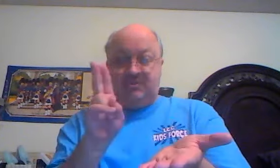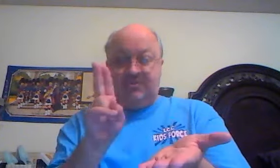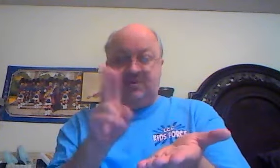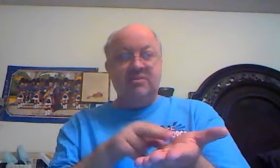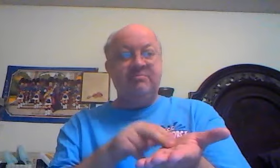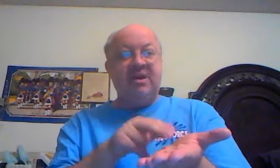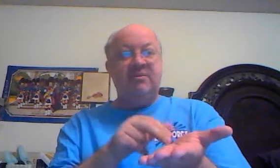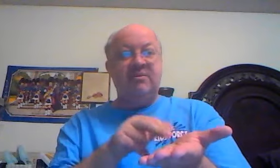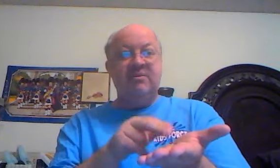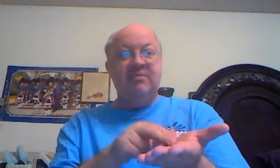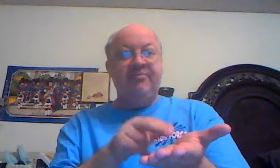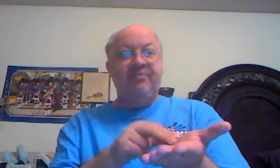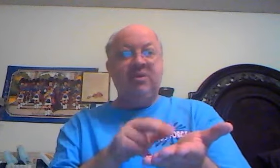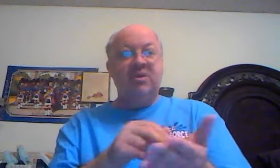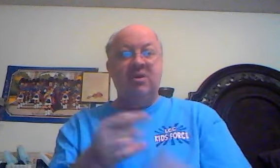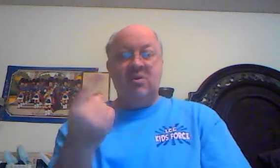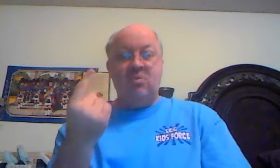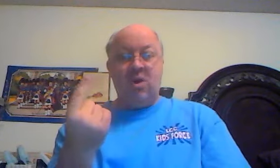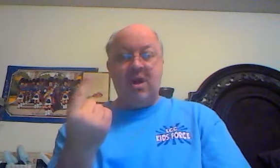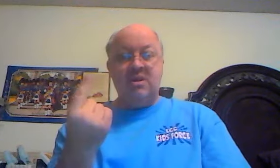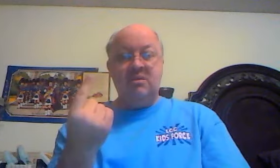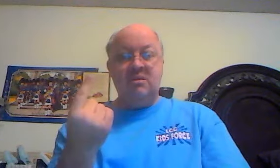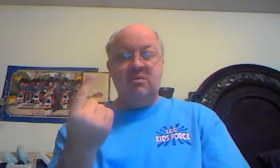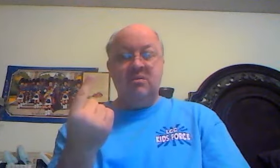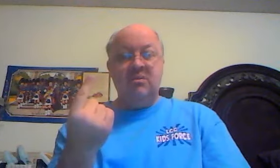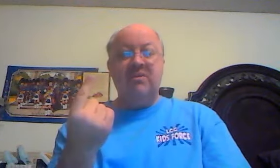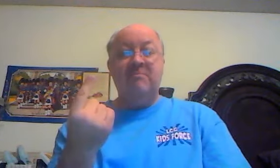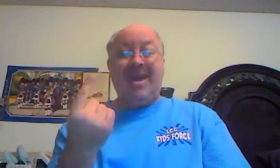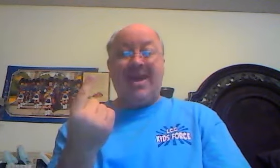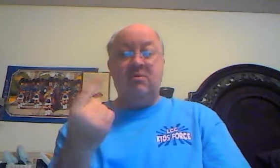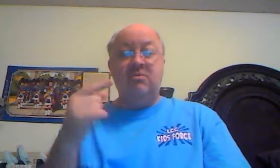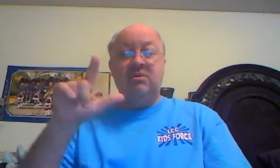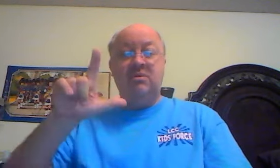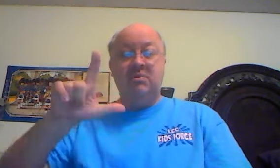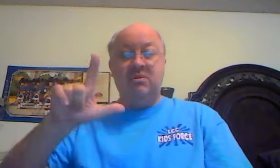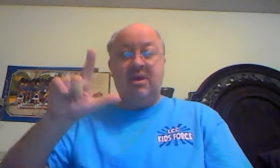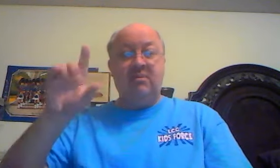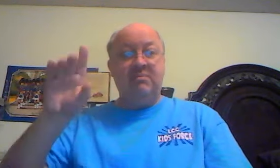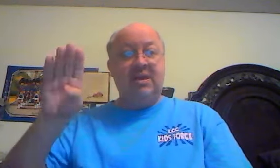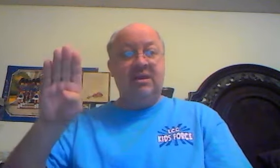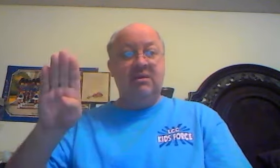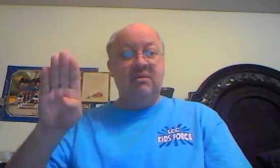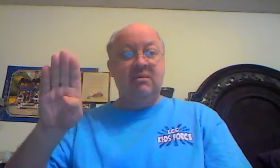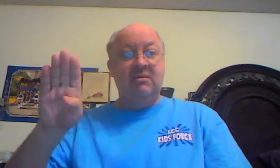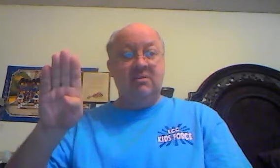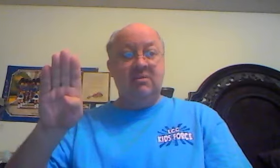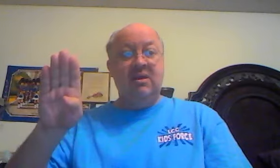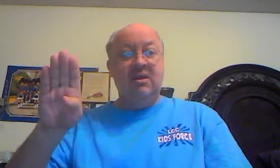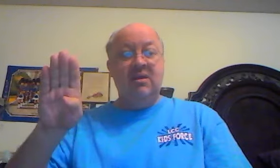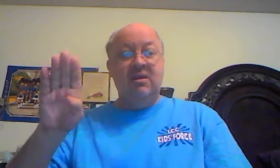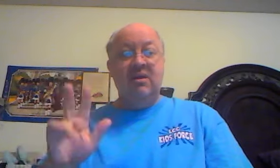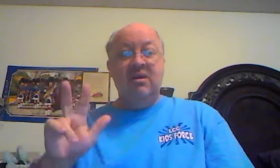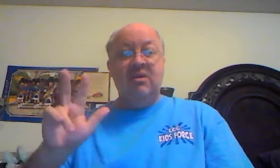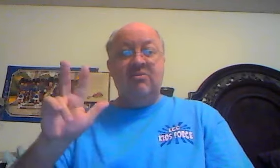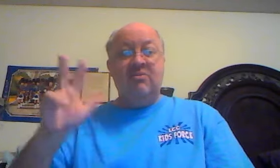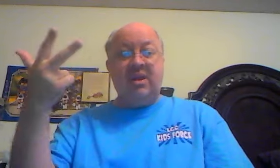fingers. Butter, 1, then pound, LB, right?